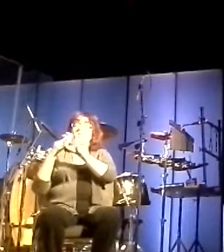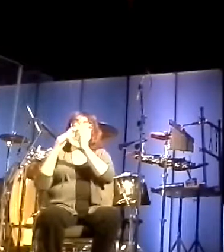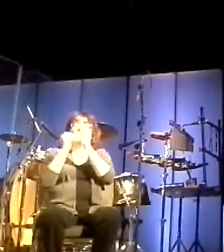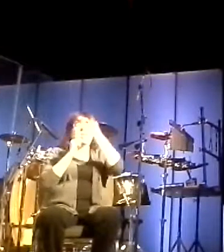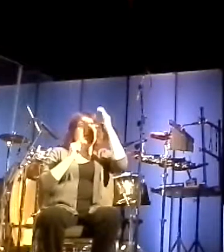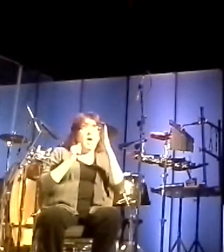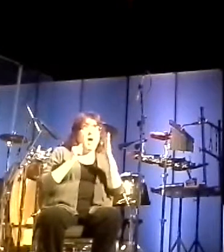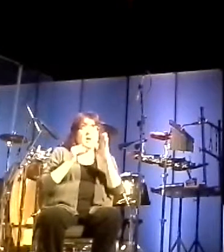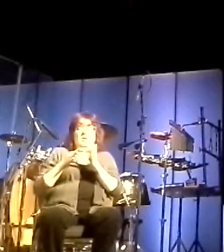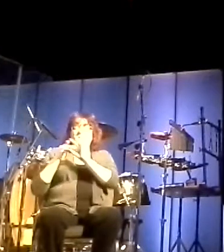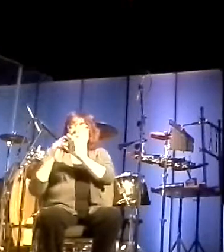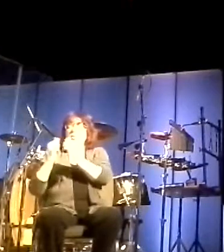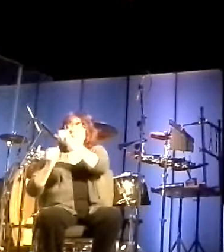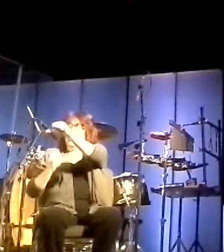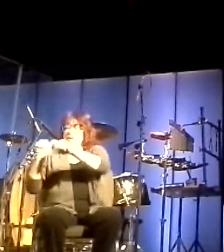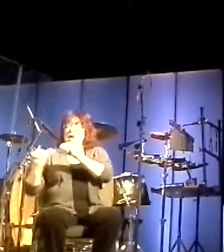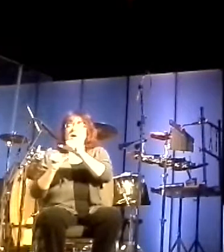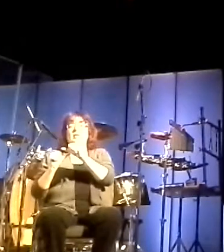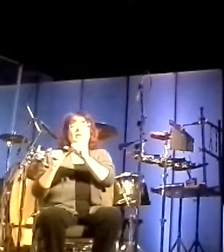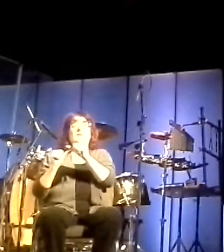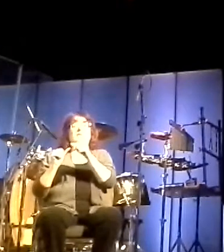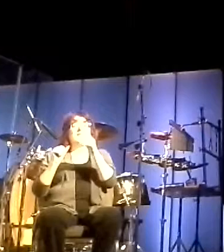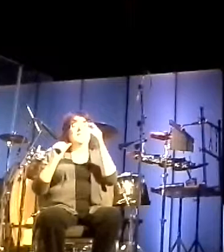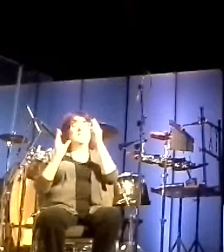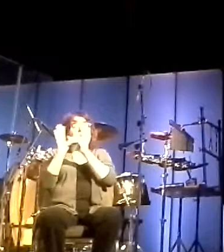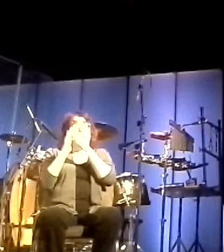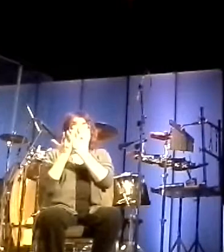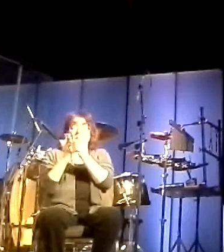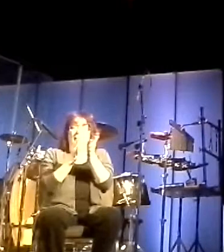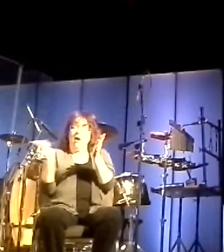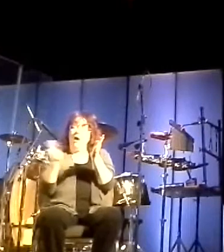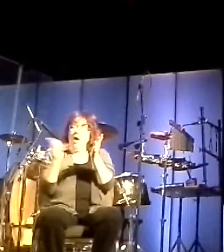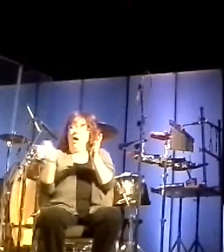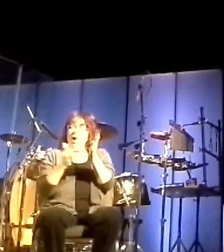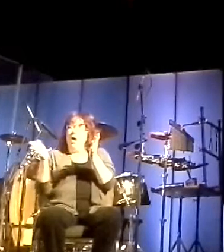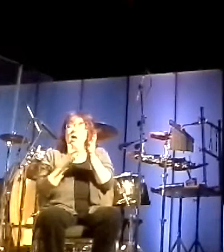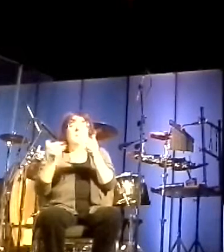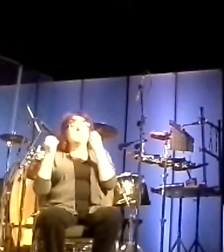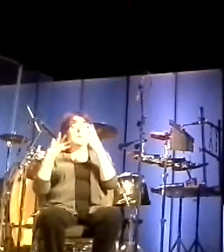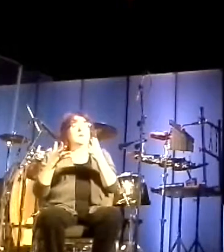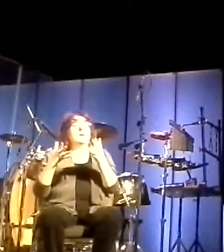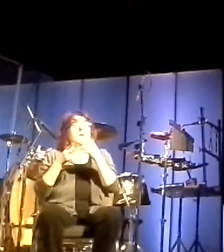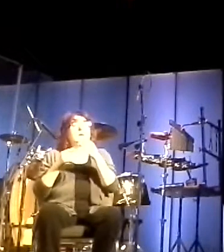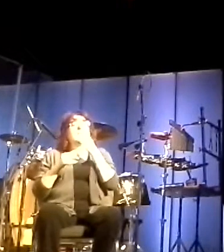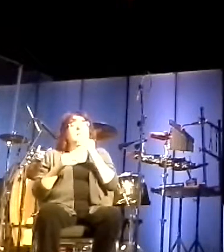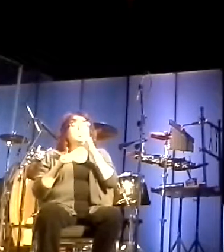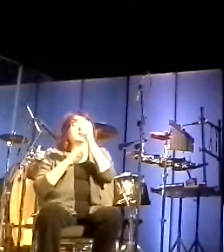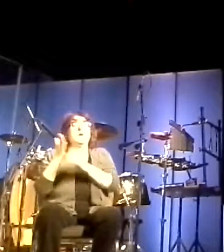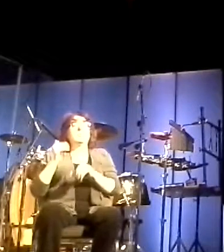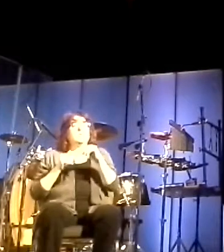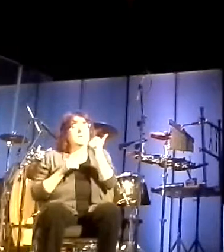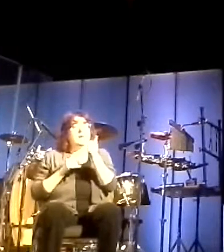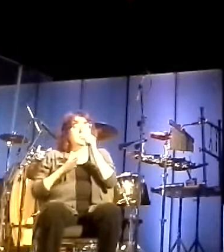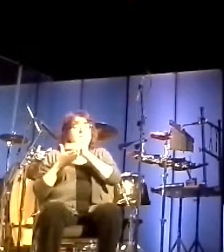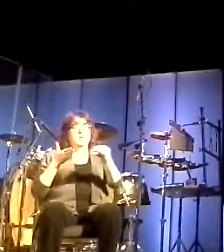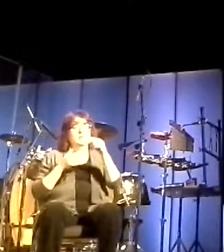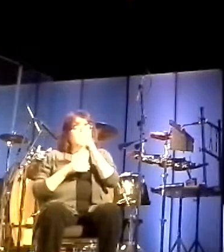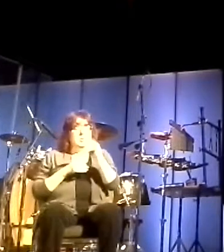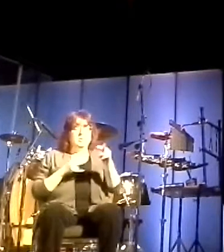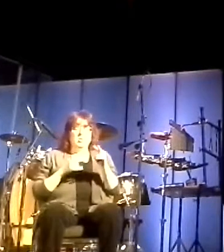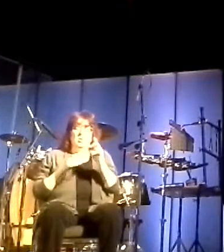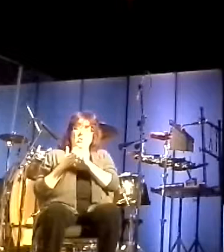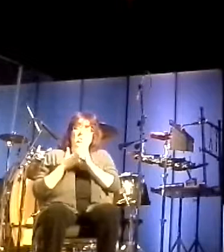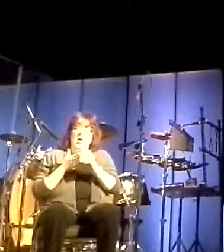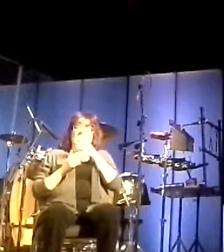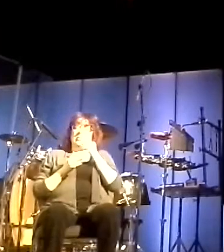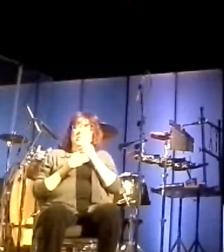with God and strong relationship with one another is throughout the Bible. Let's look at several other places this morning. Hebrews chapter 10 and verse 22. The writer